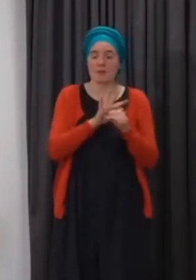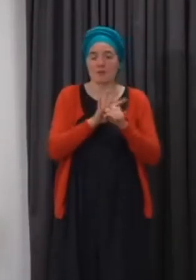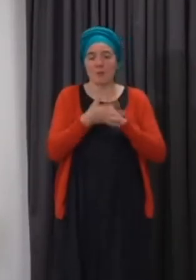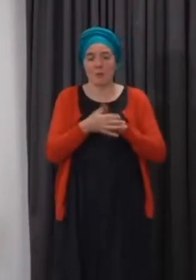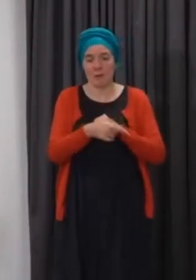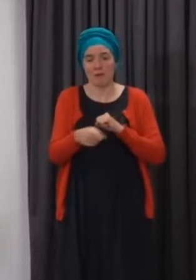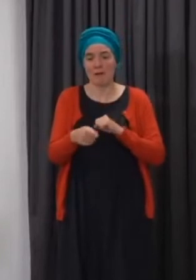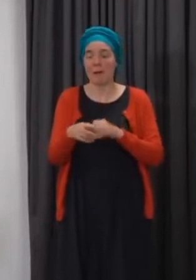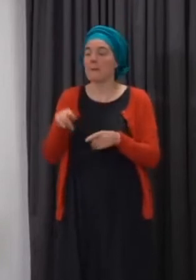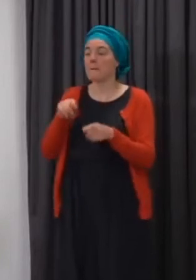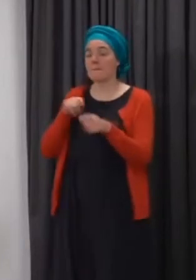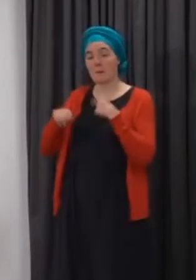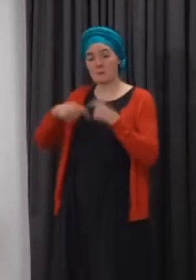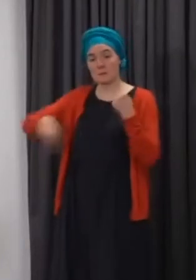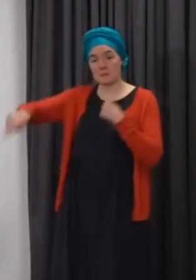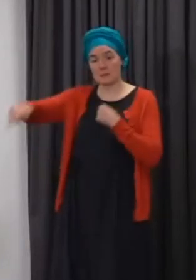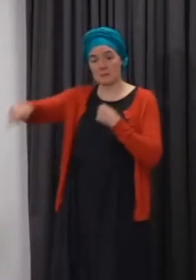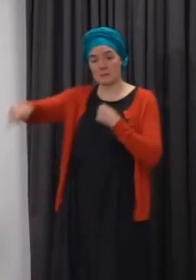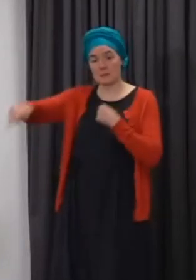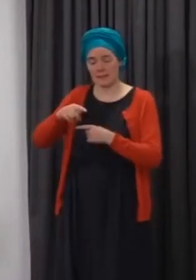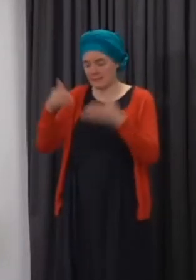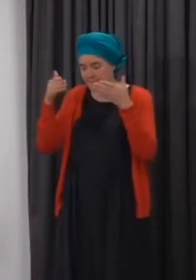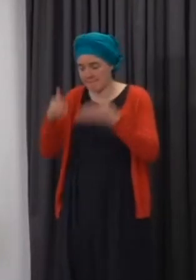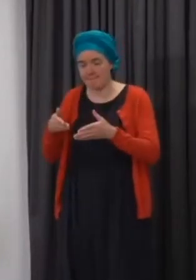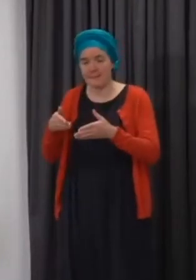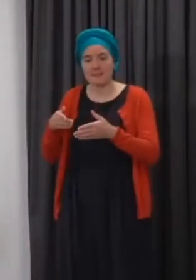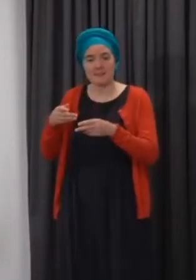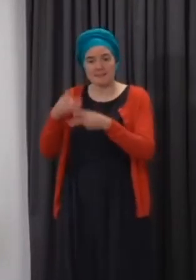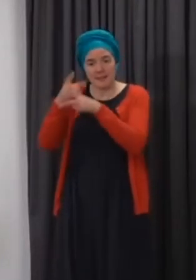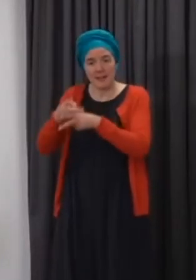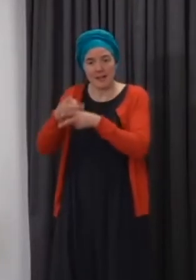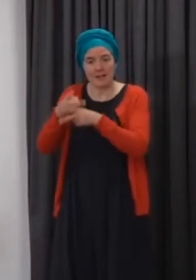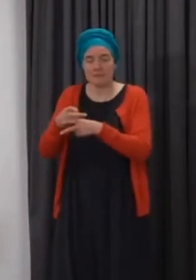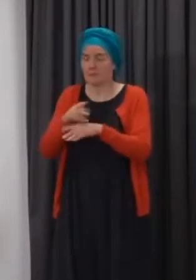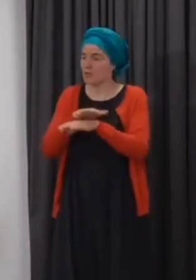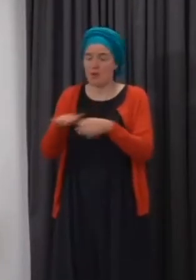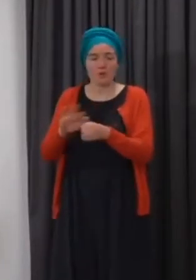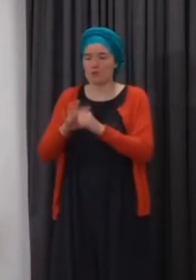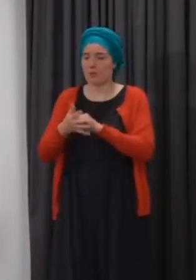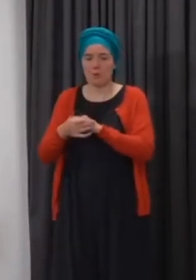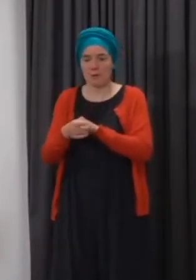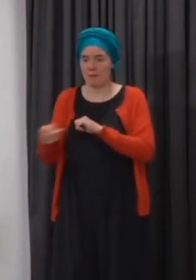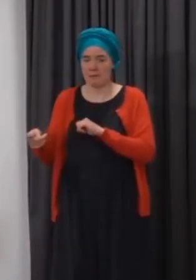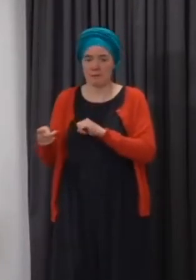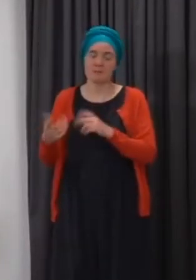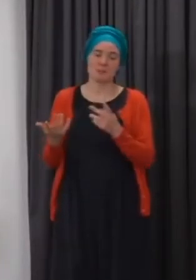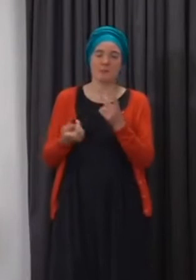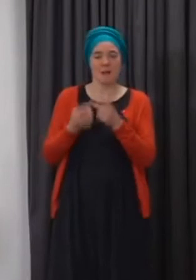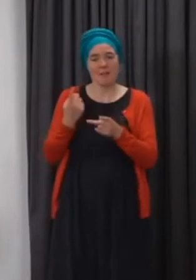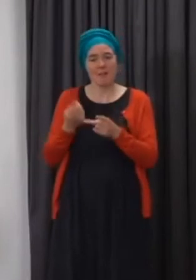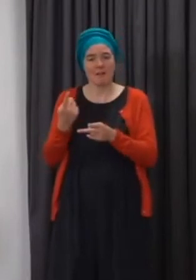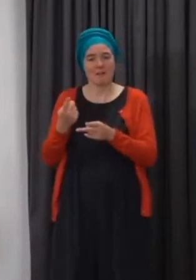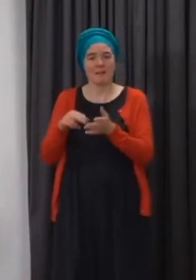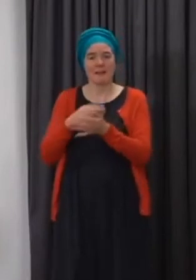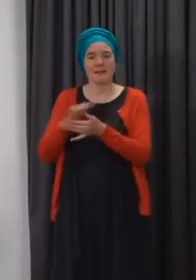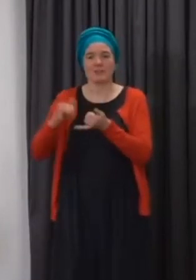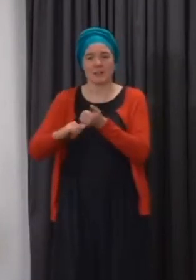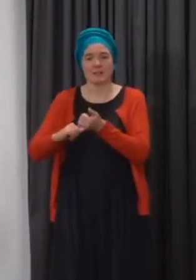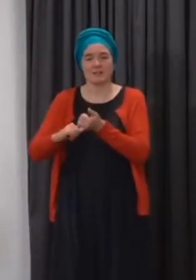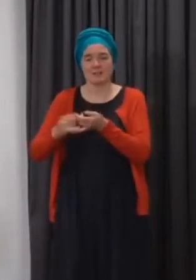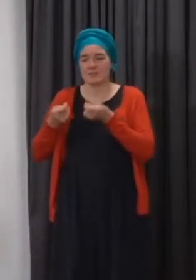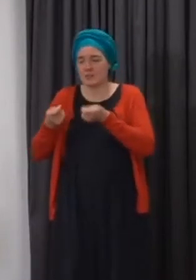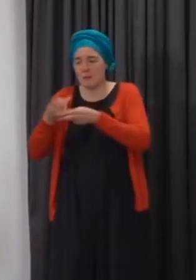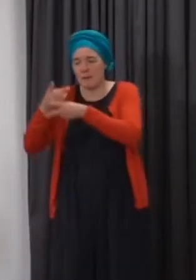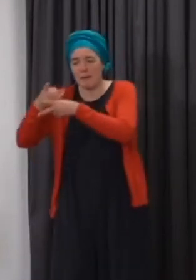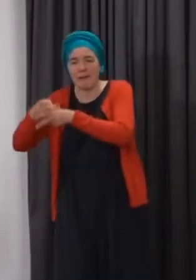not have coronavirus now, which also shows more NHS work is taking place. I'll say more about critical care